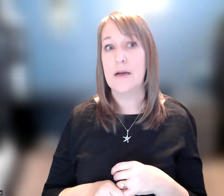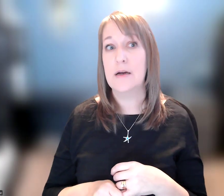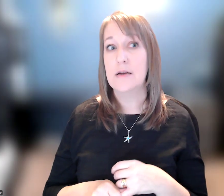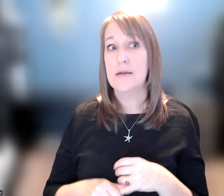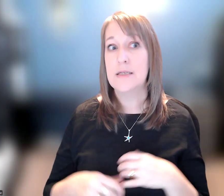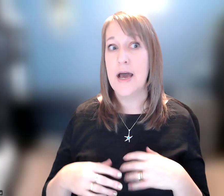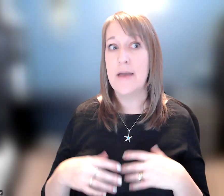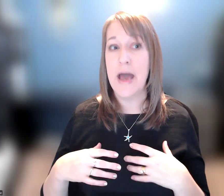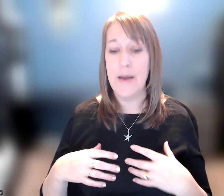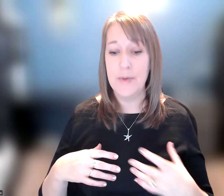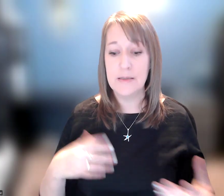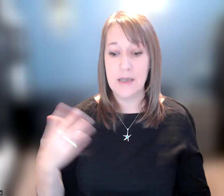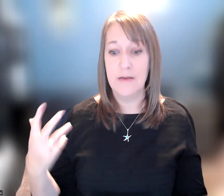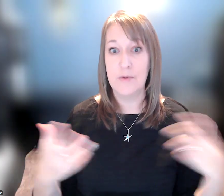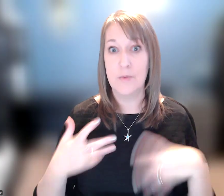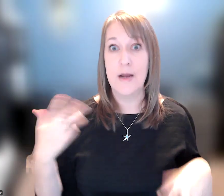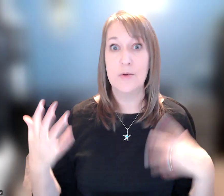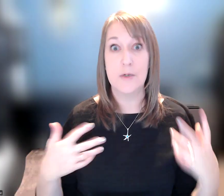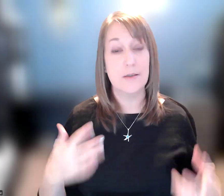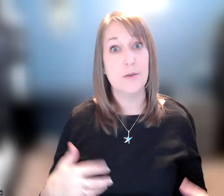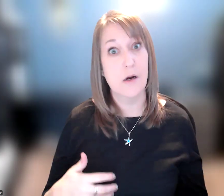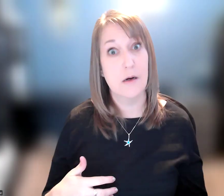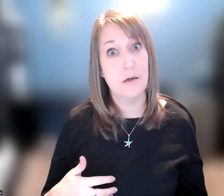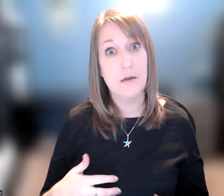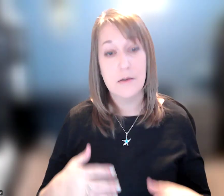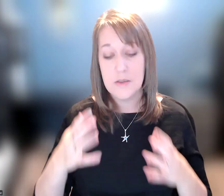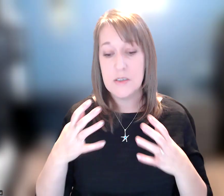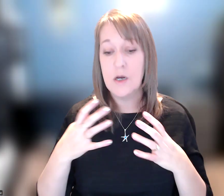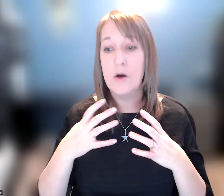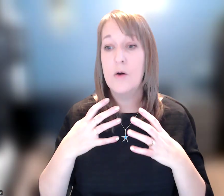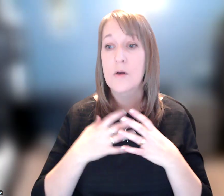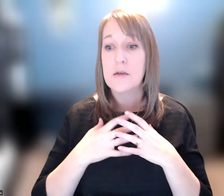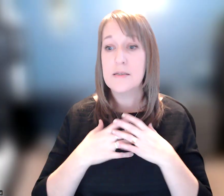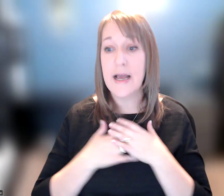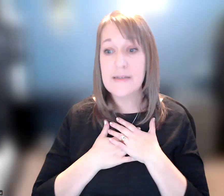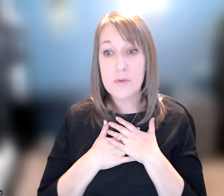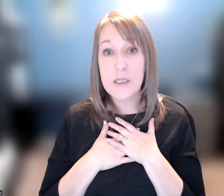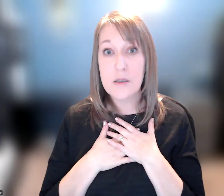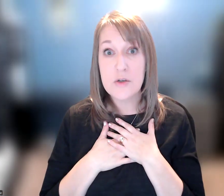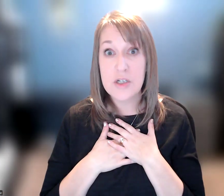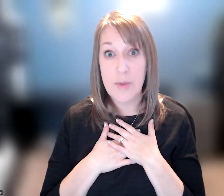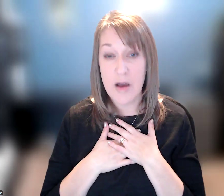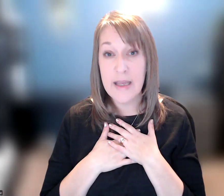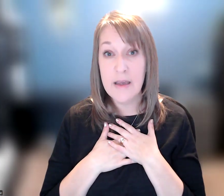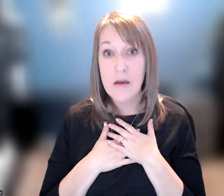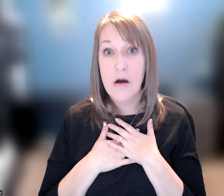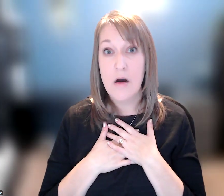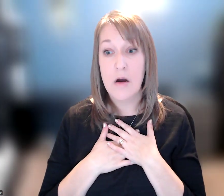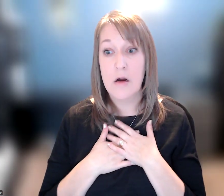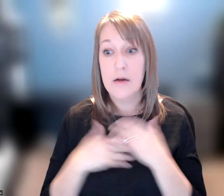where time happens kind of around where you are. So signs that are really close to your body are